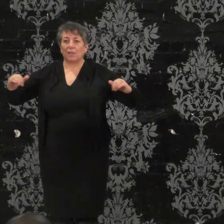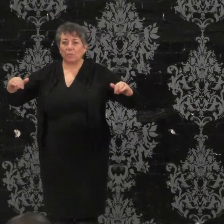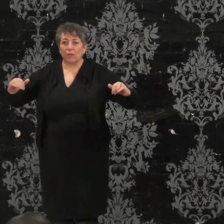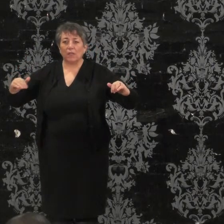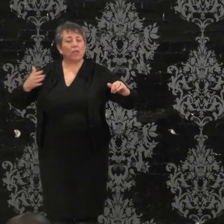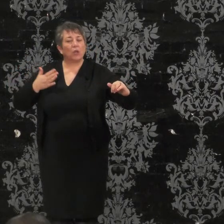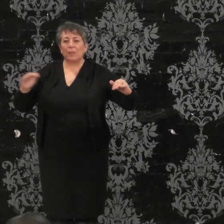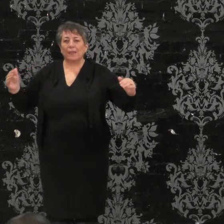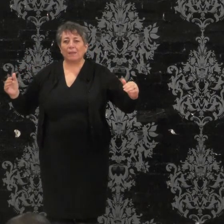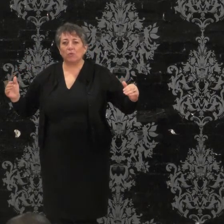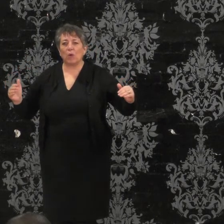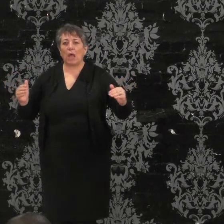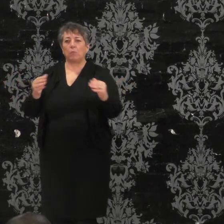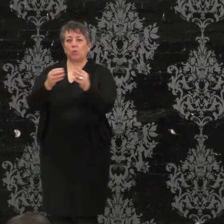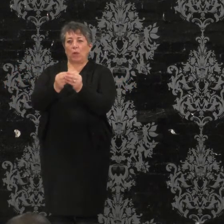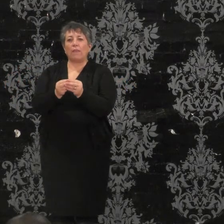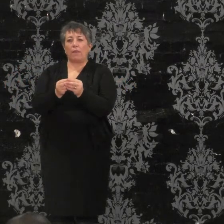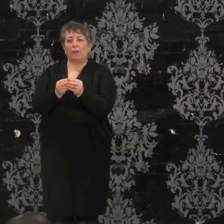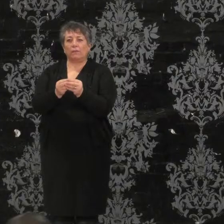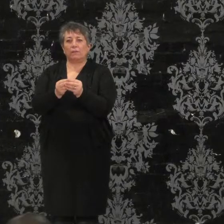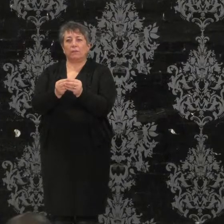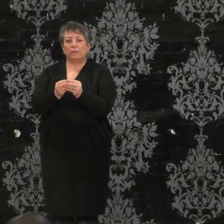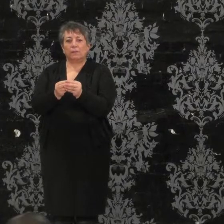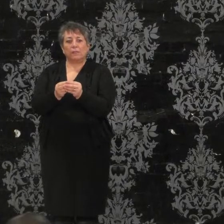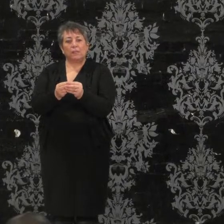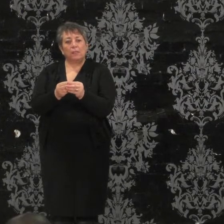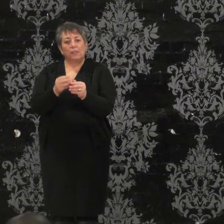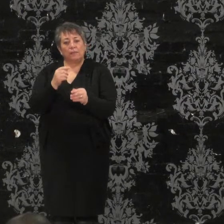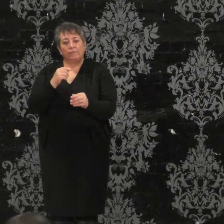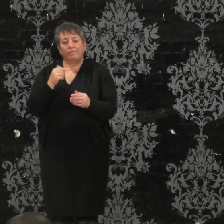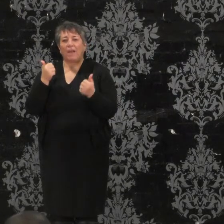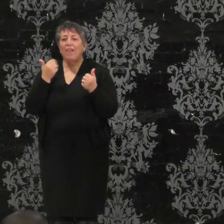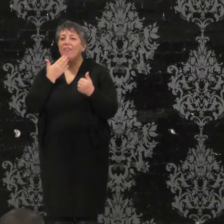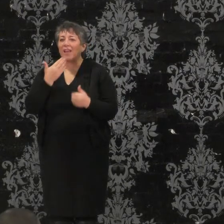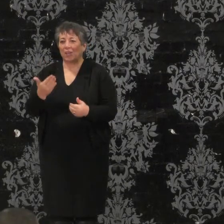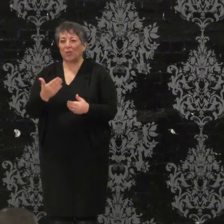So this is good practice, and we need more of that. Thank you.